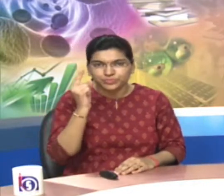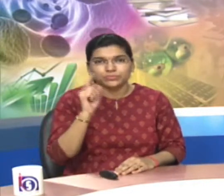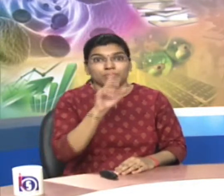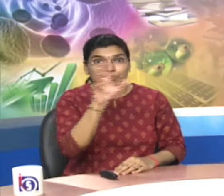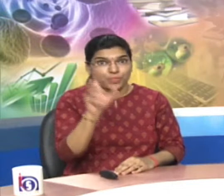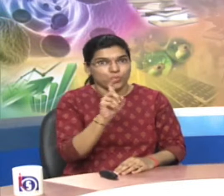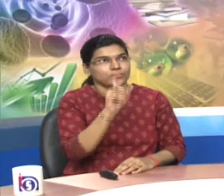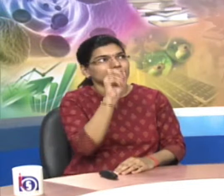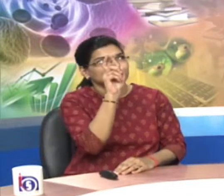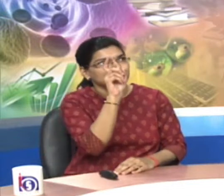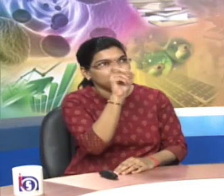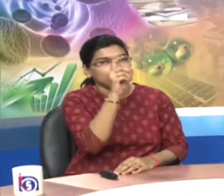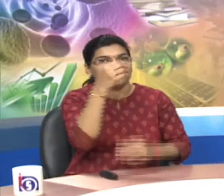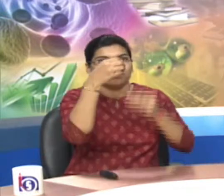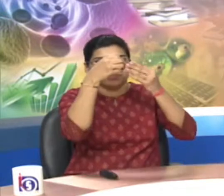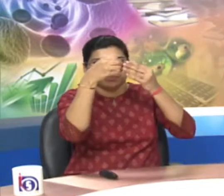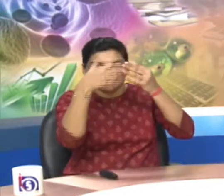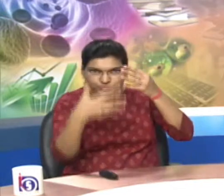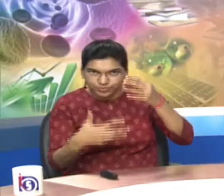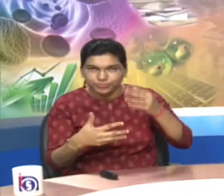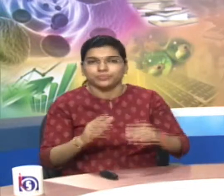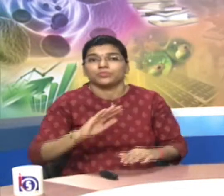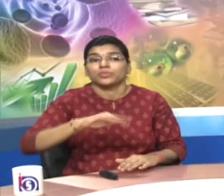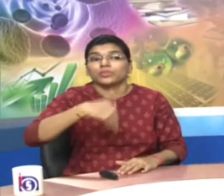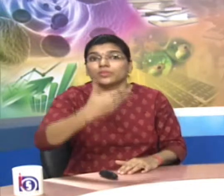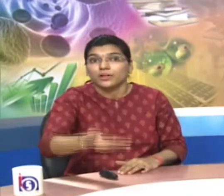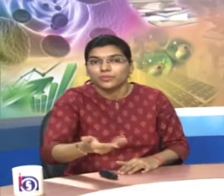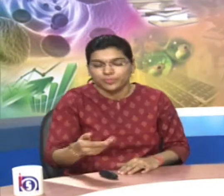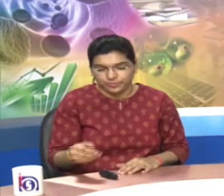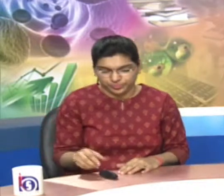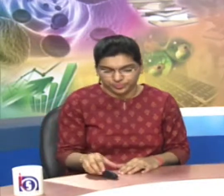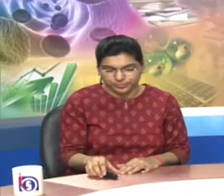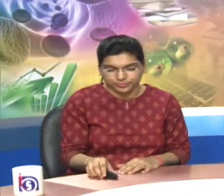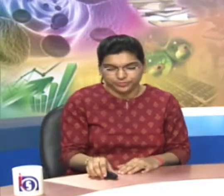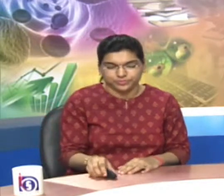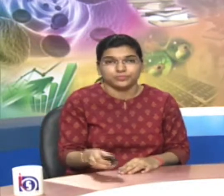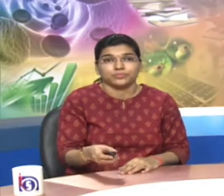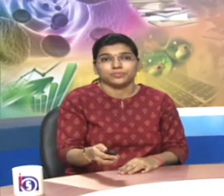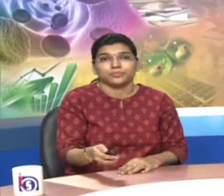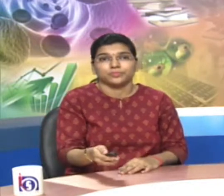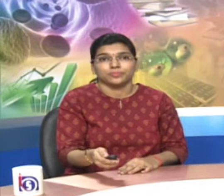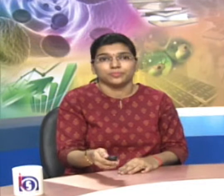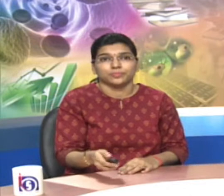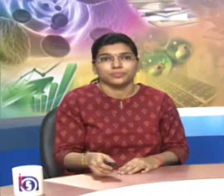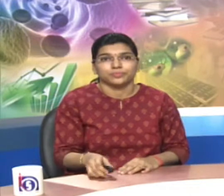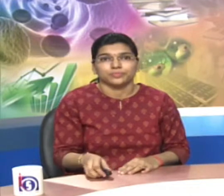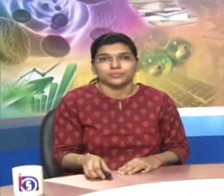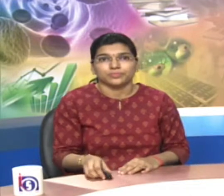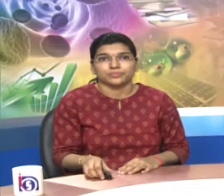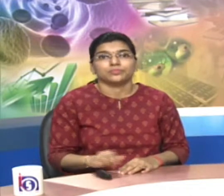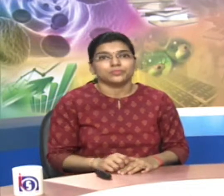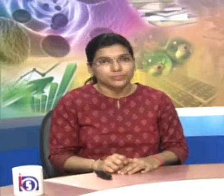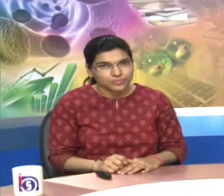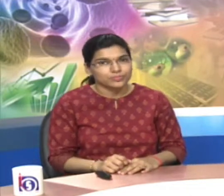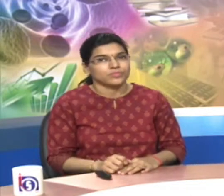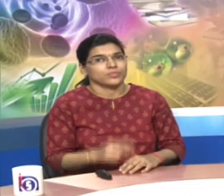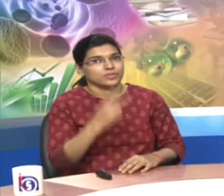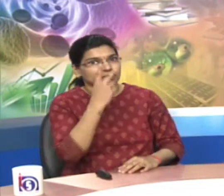This is to make the changes. You will click, then there will be a drop down box that will open.